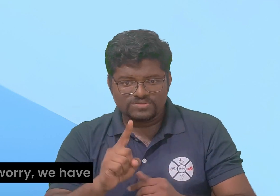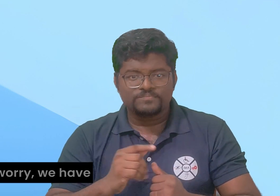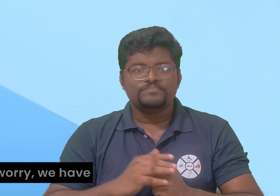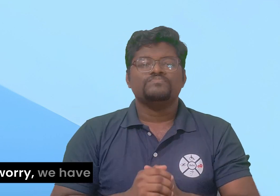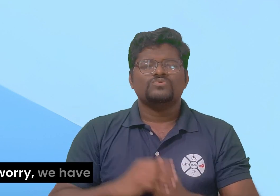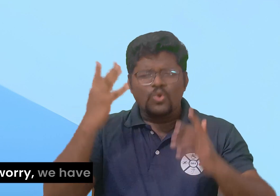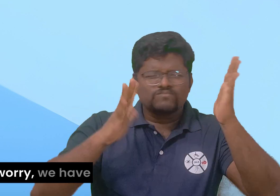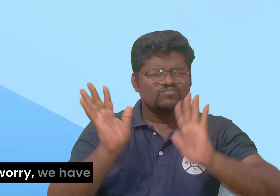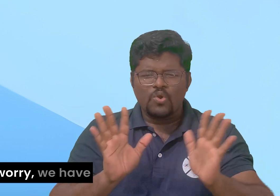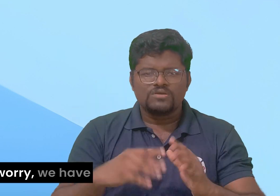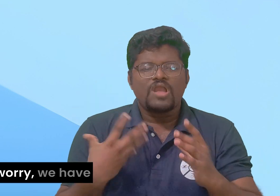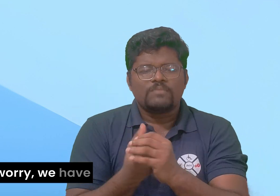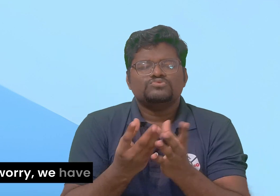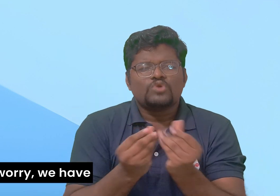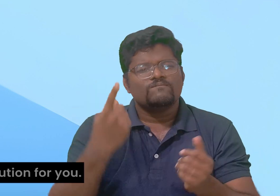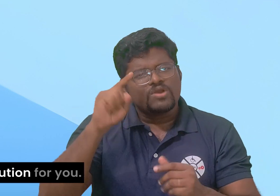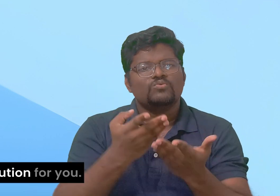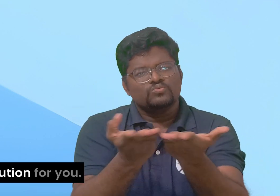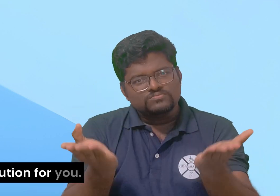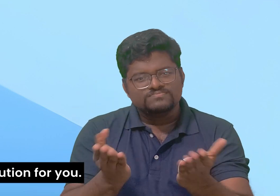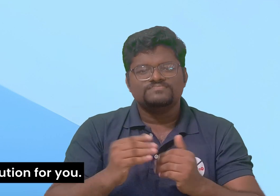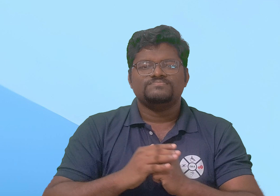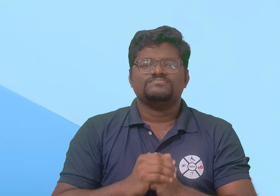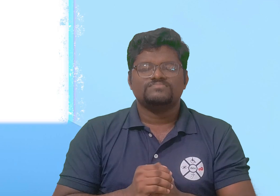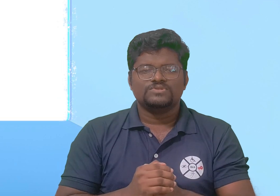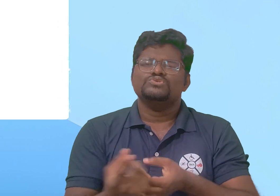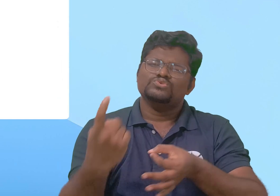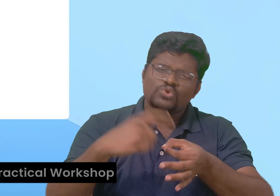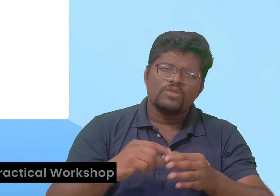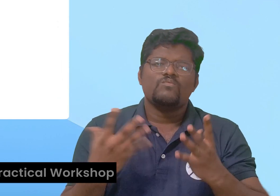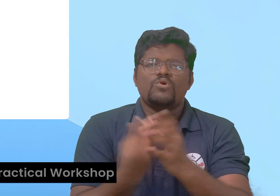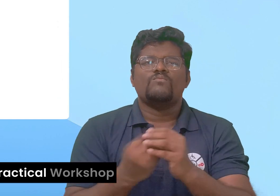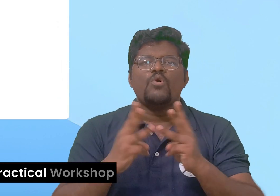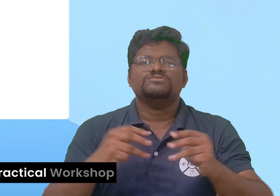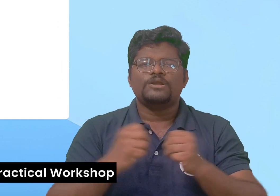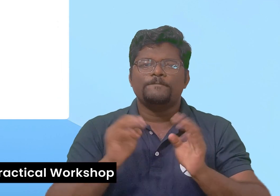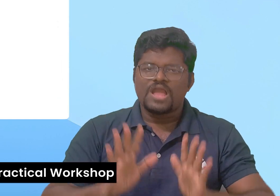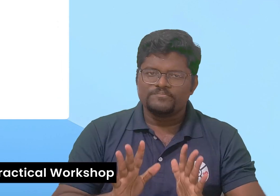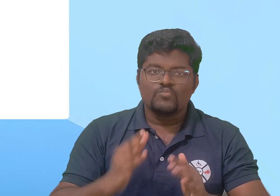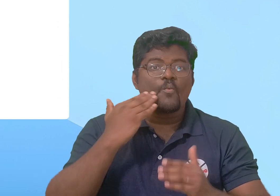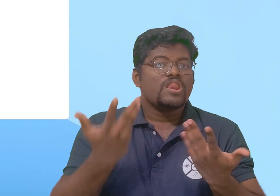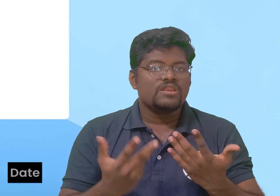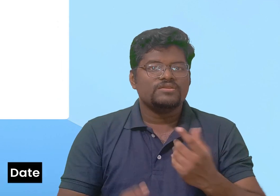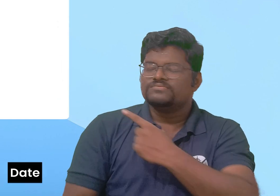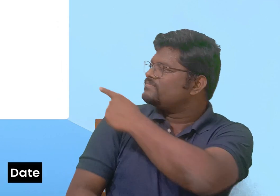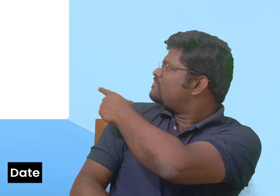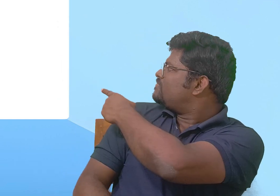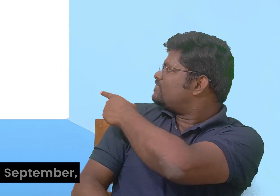Don't worry. We have a solution for you. Join our practical workshop. Date: